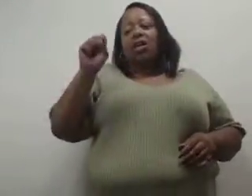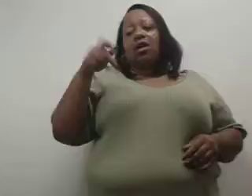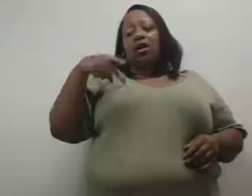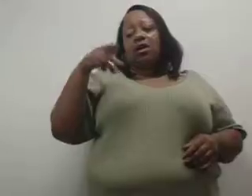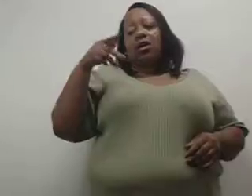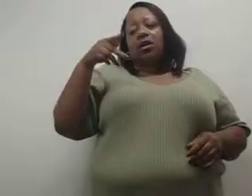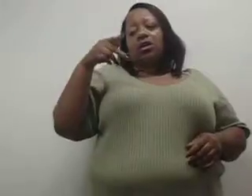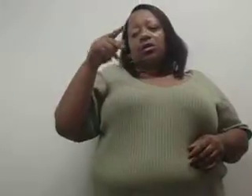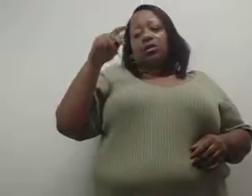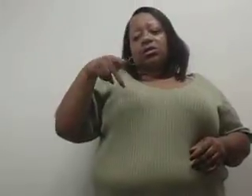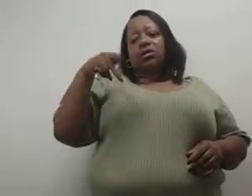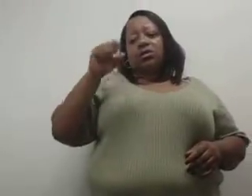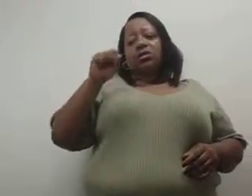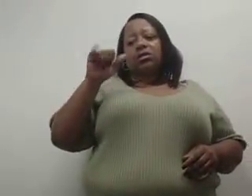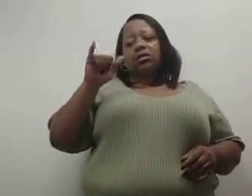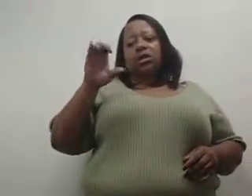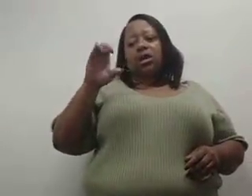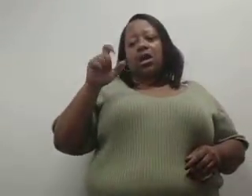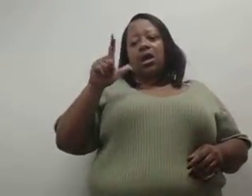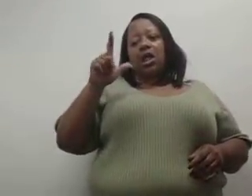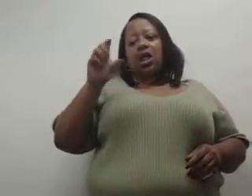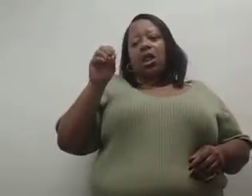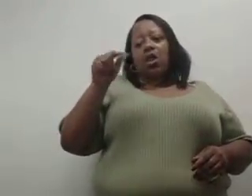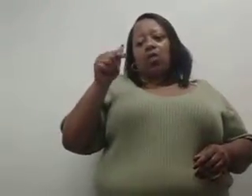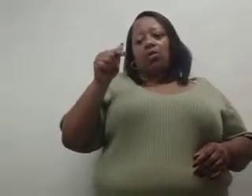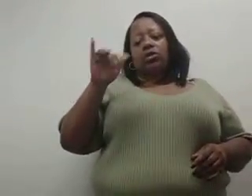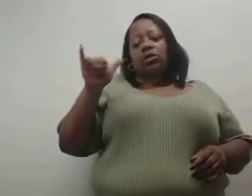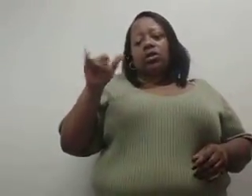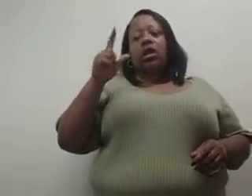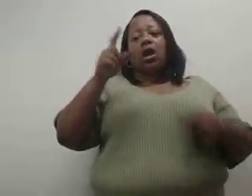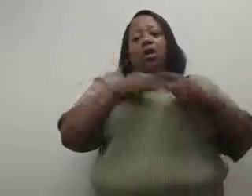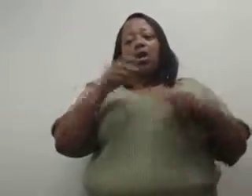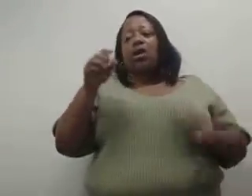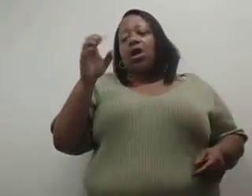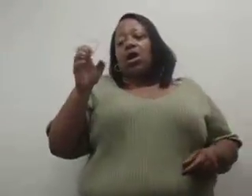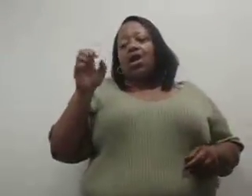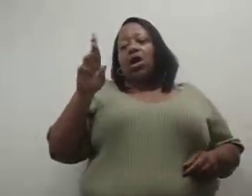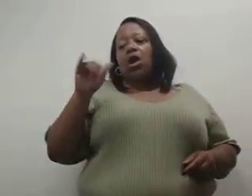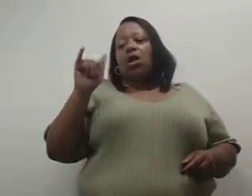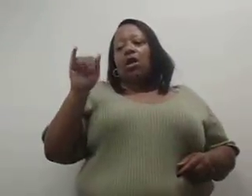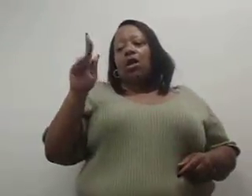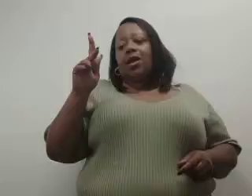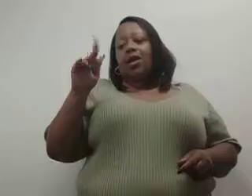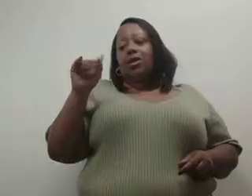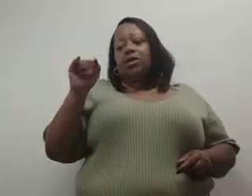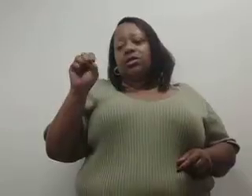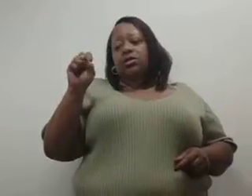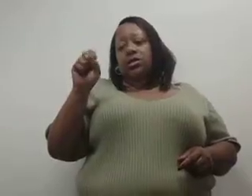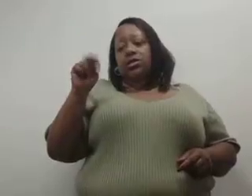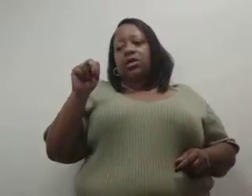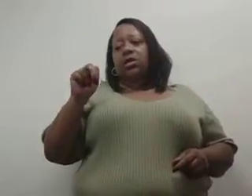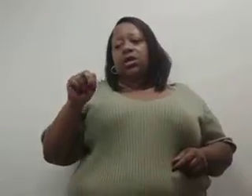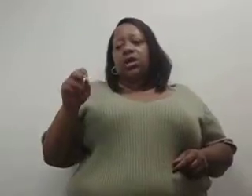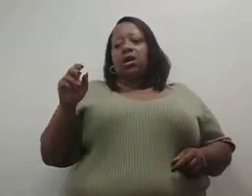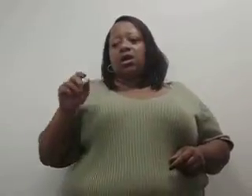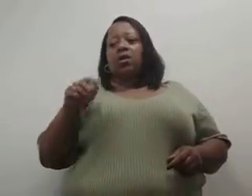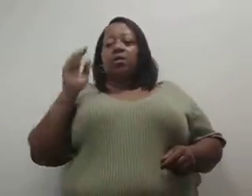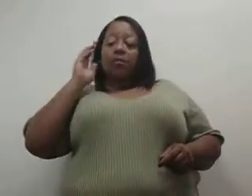it was contained in a 1-hour lecture, and it gave the students some content which they could then apply to their research projects.